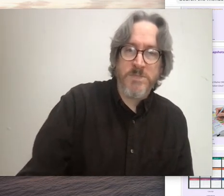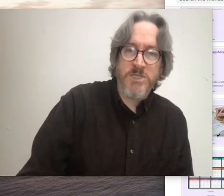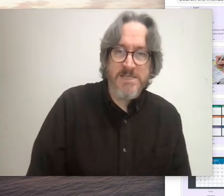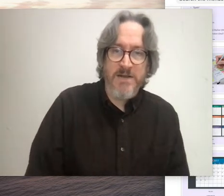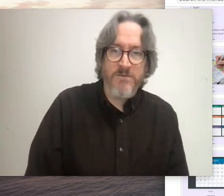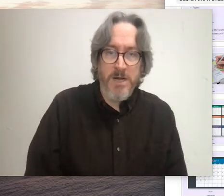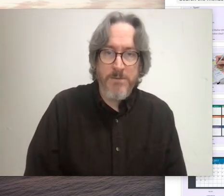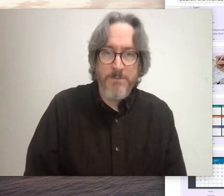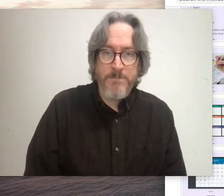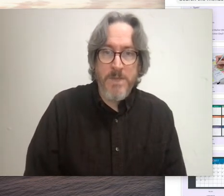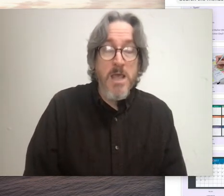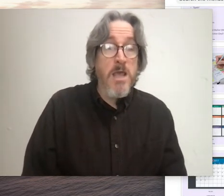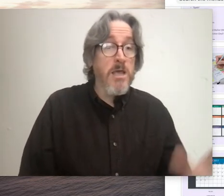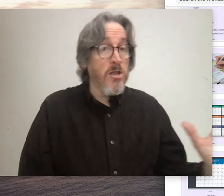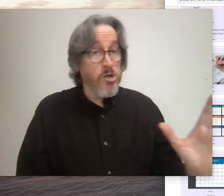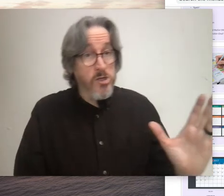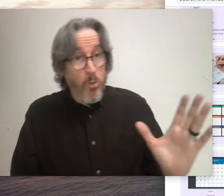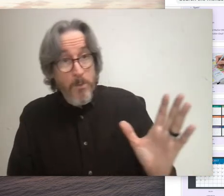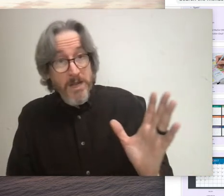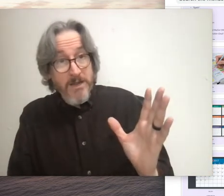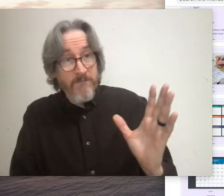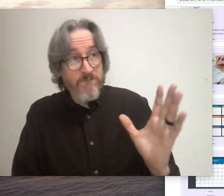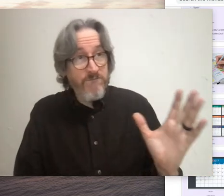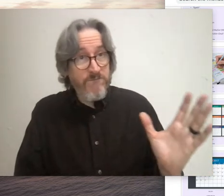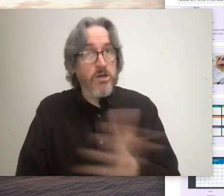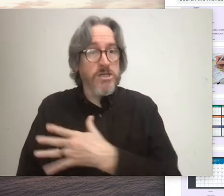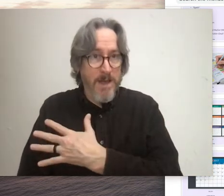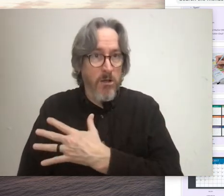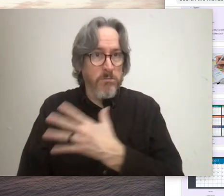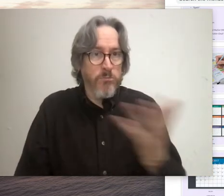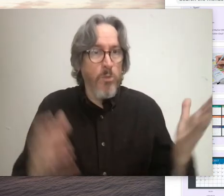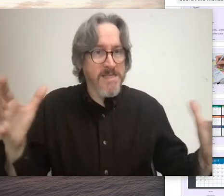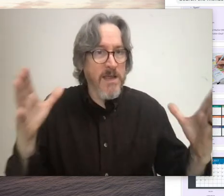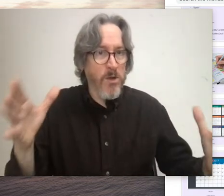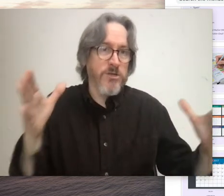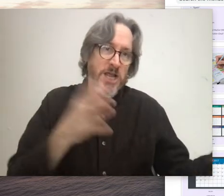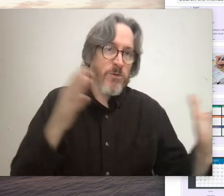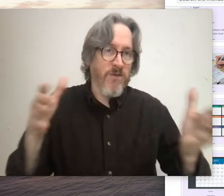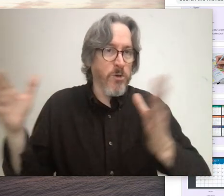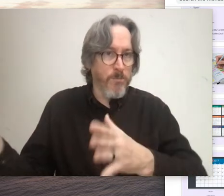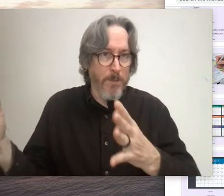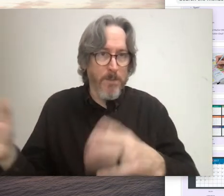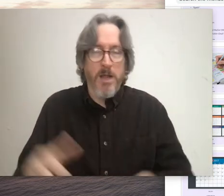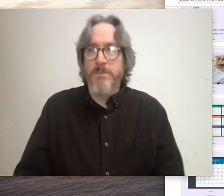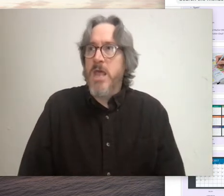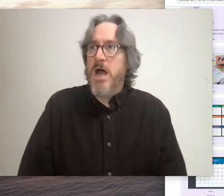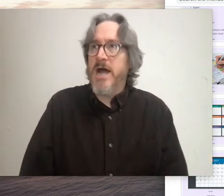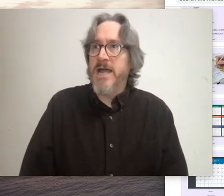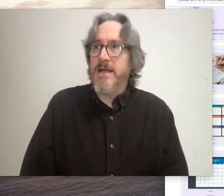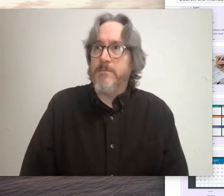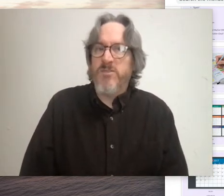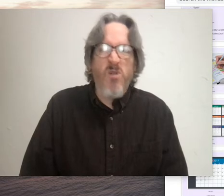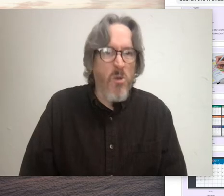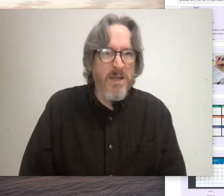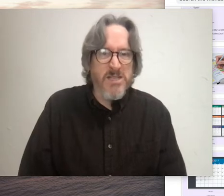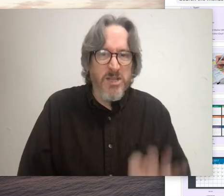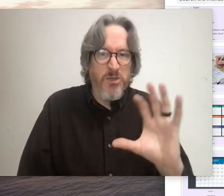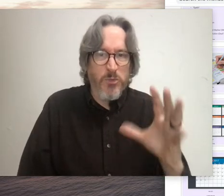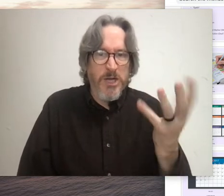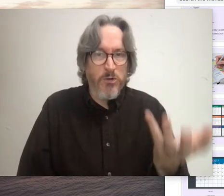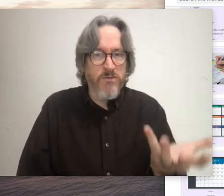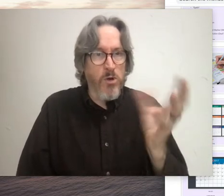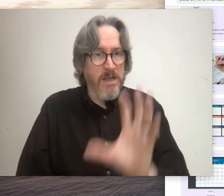So that's the sign for month. When we fingerspell, when we say what, January, February, blah, blah, blah, they're all